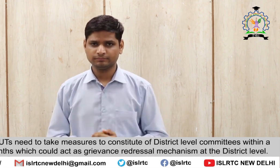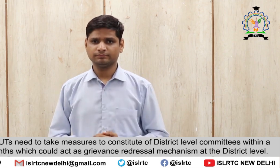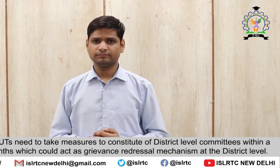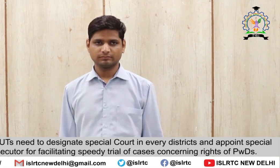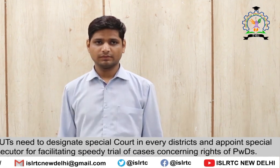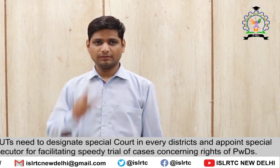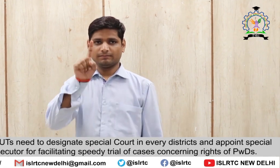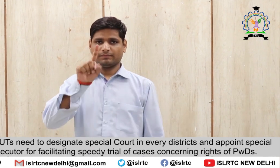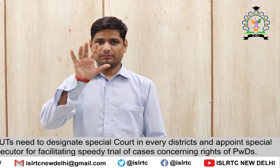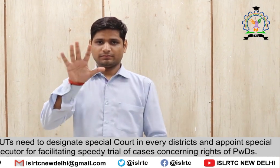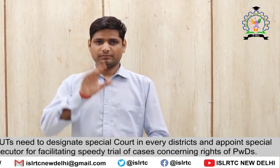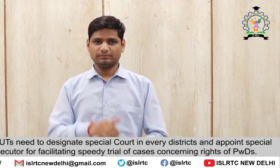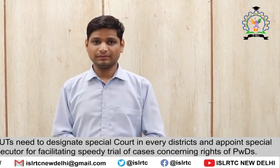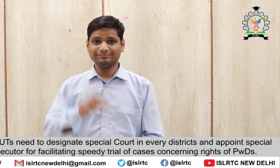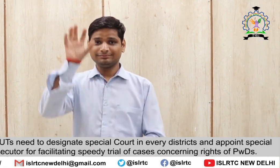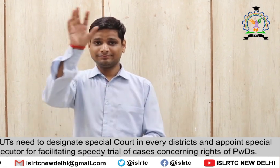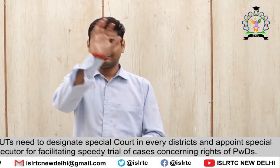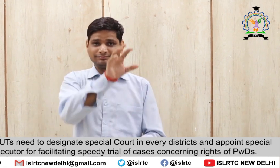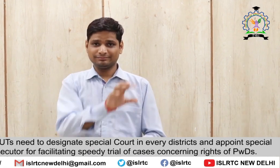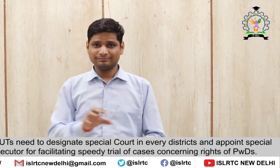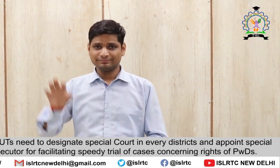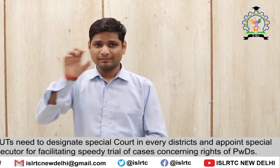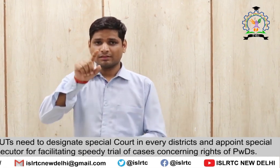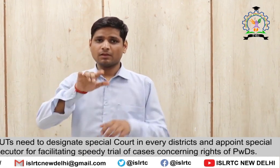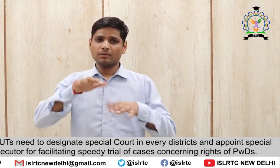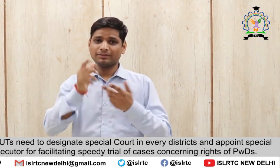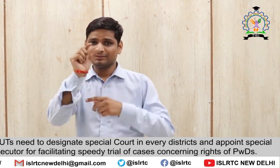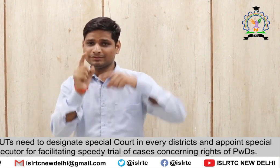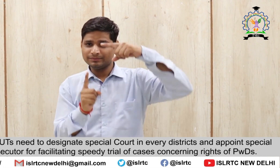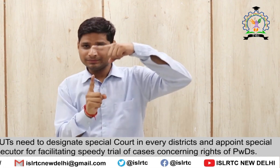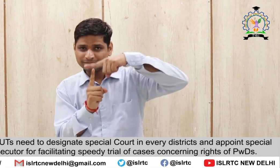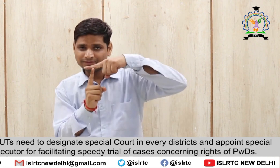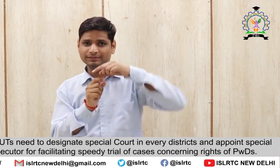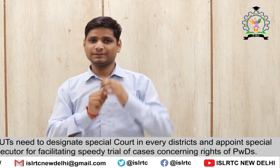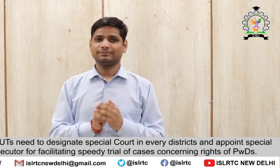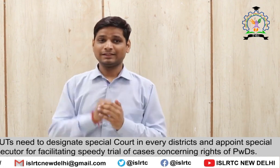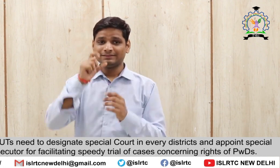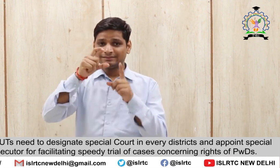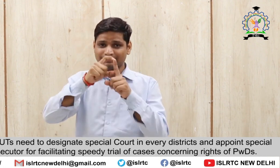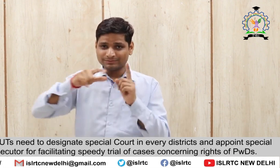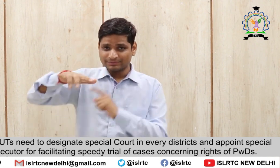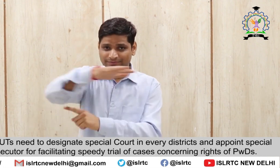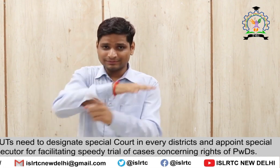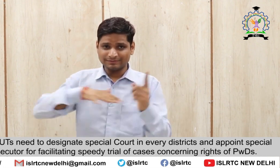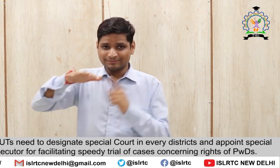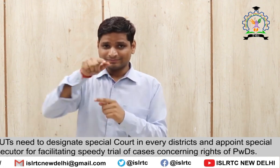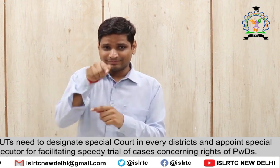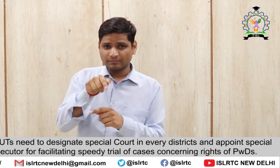All the states and union territories Need to designate special court In every districts And appoint